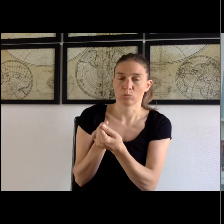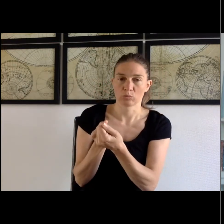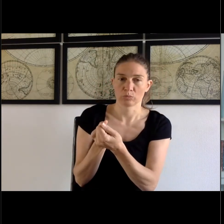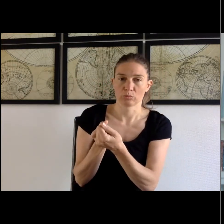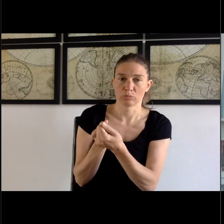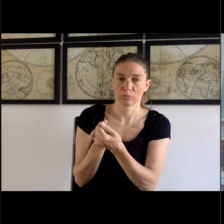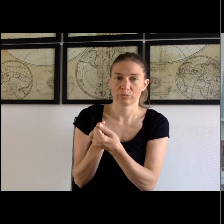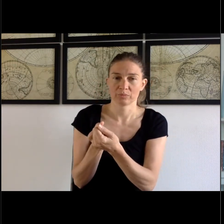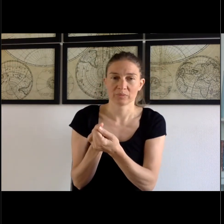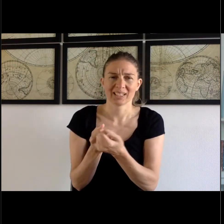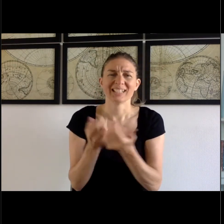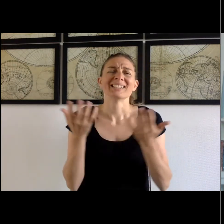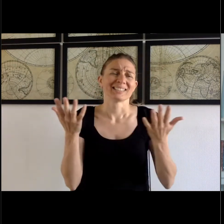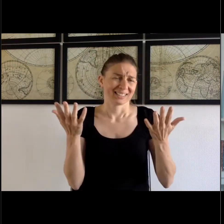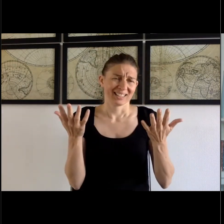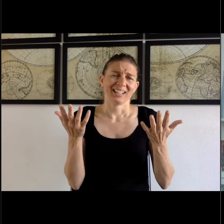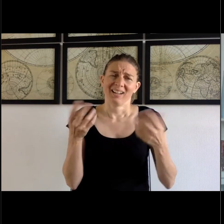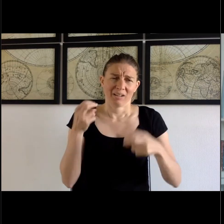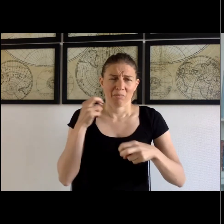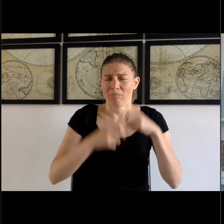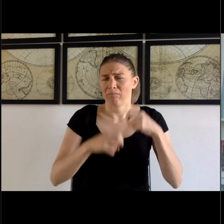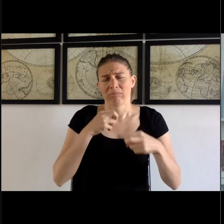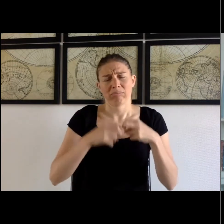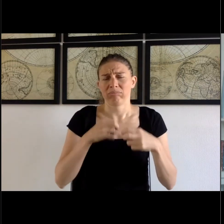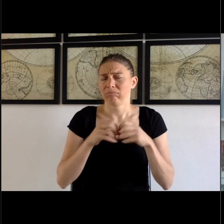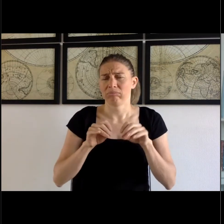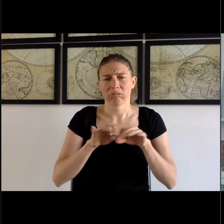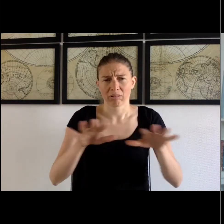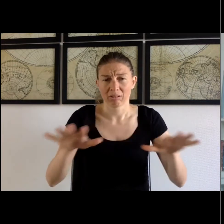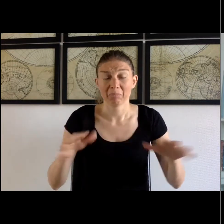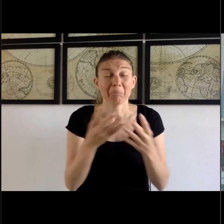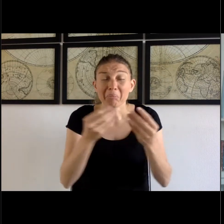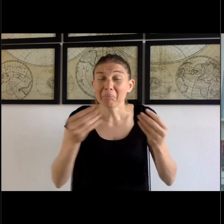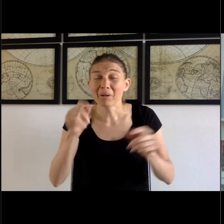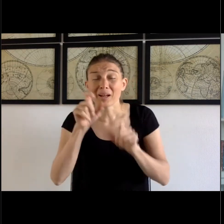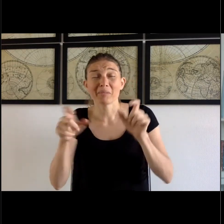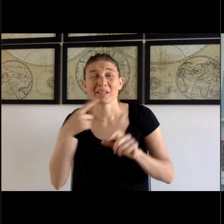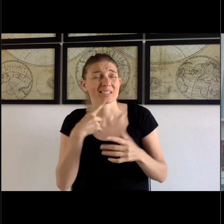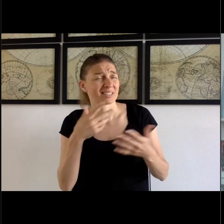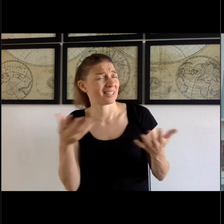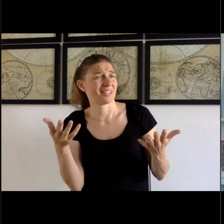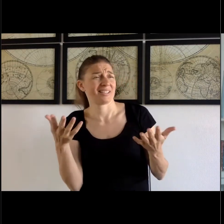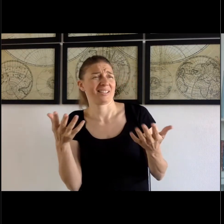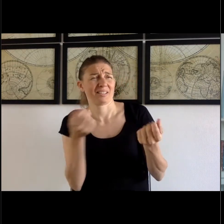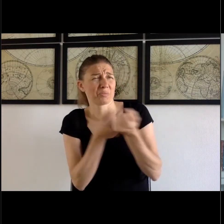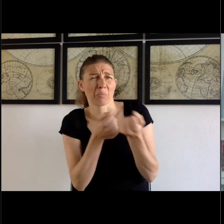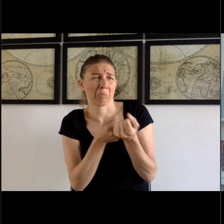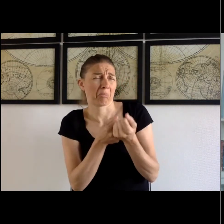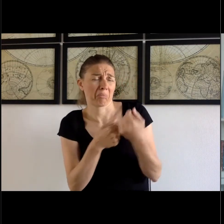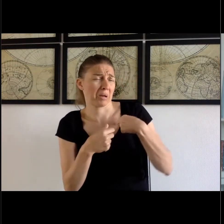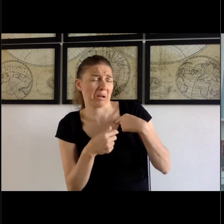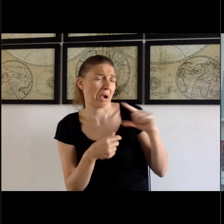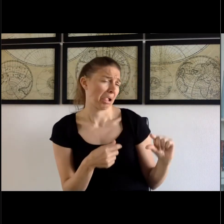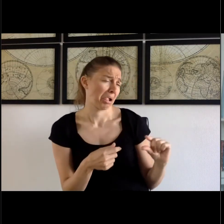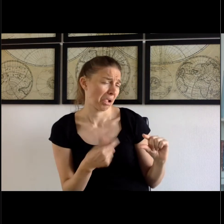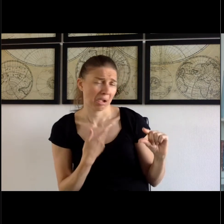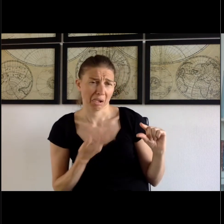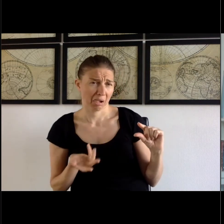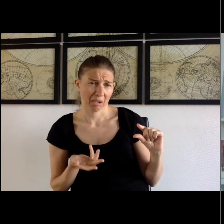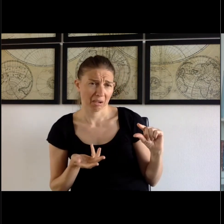a lot of problems in a country, and many people are saying that the support is too small to them, and country is saying